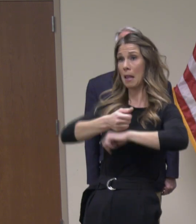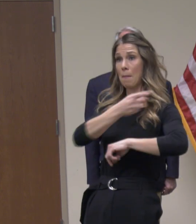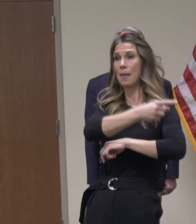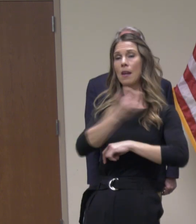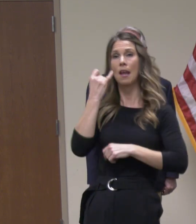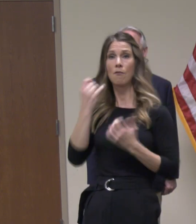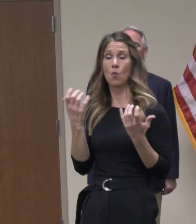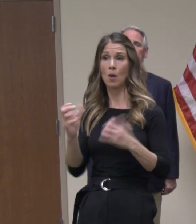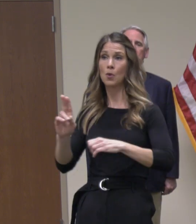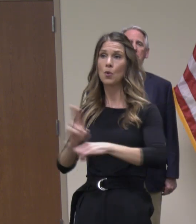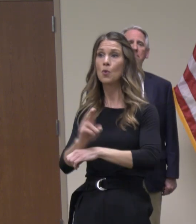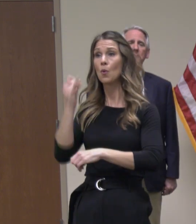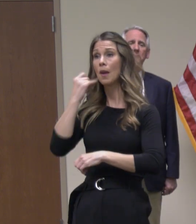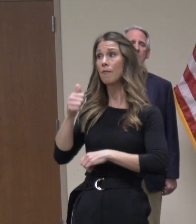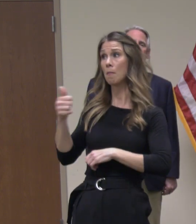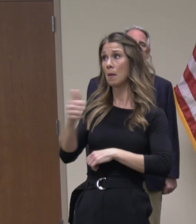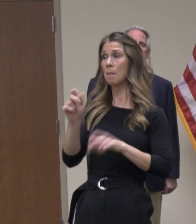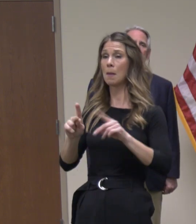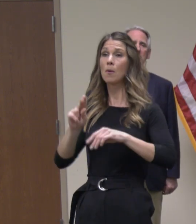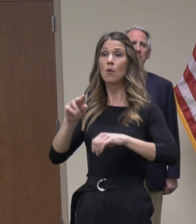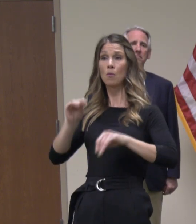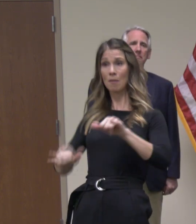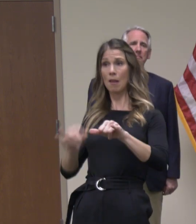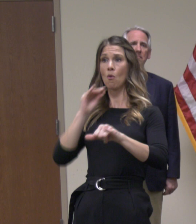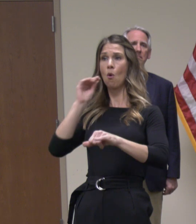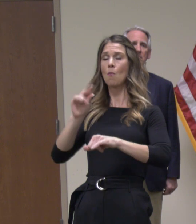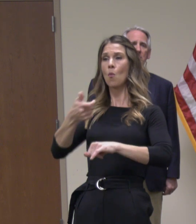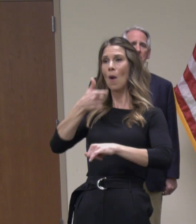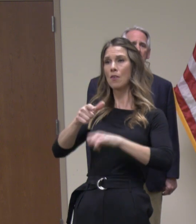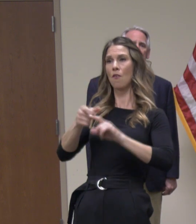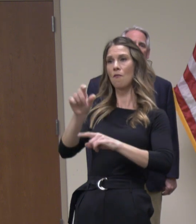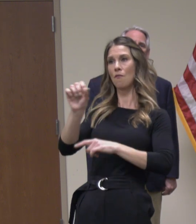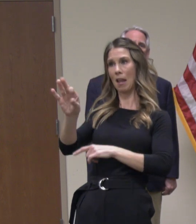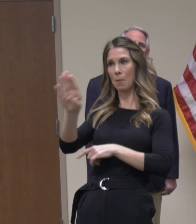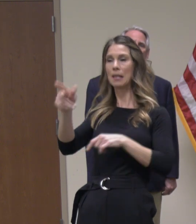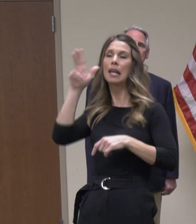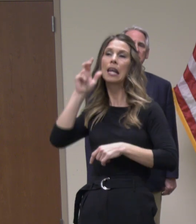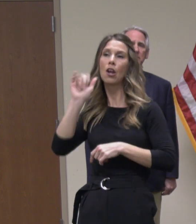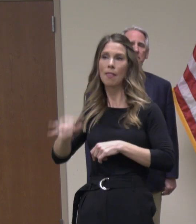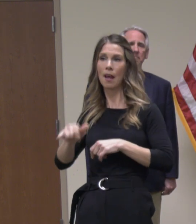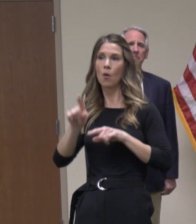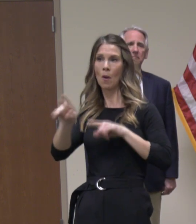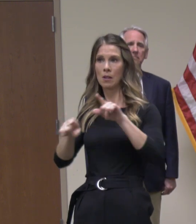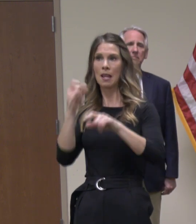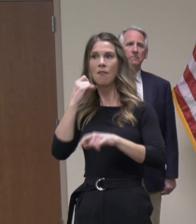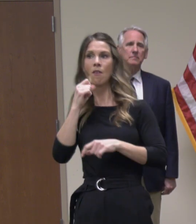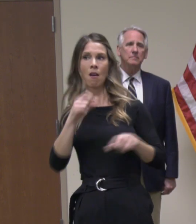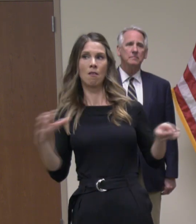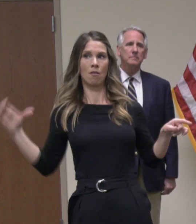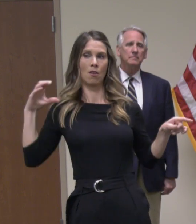on Facebook can hear your question. If you don't, then our chair will repeat your question.